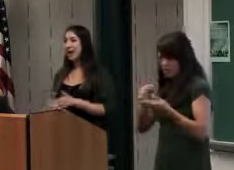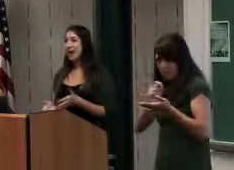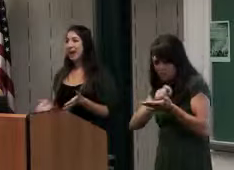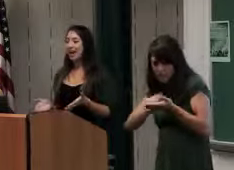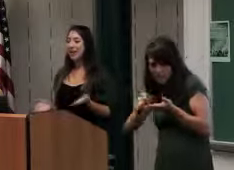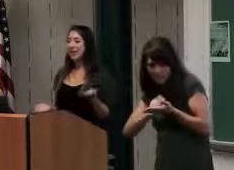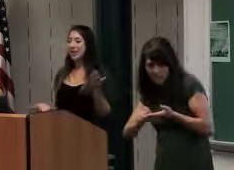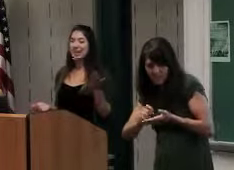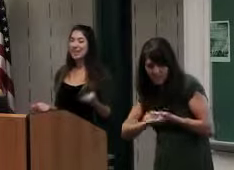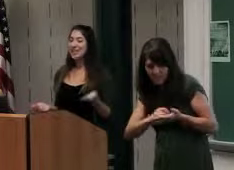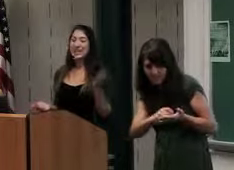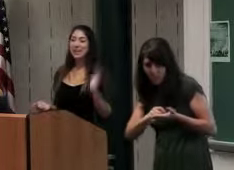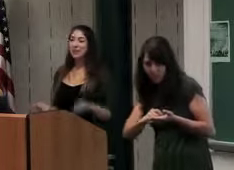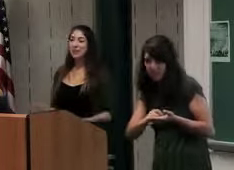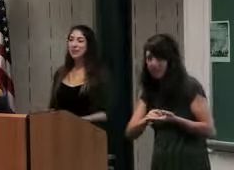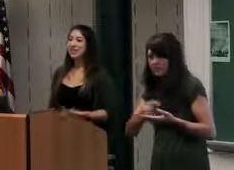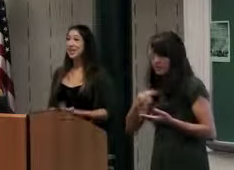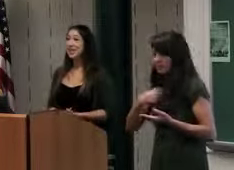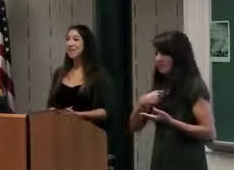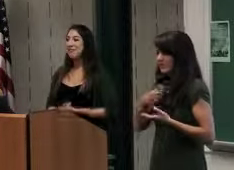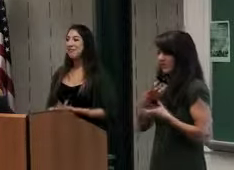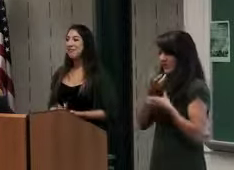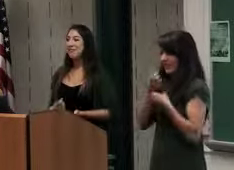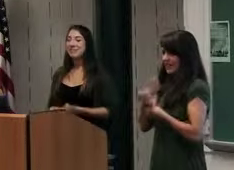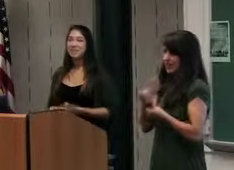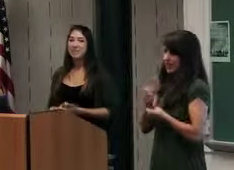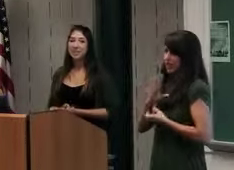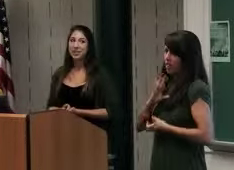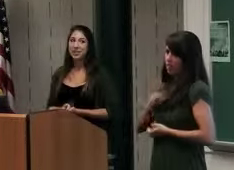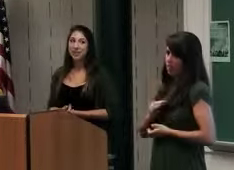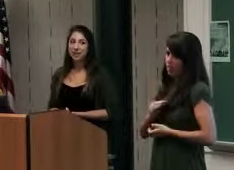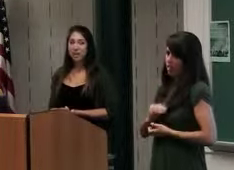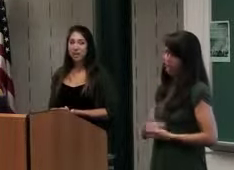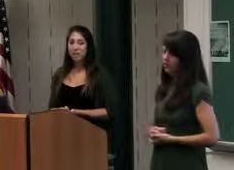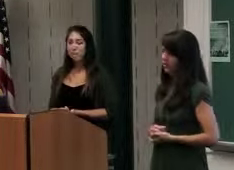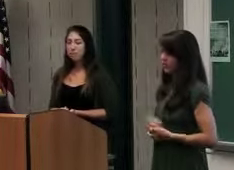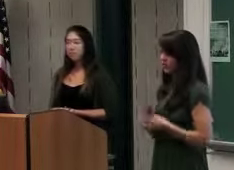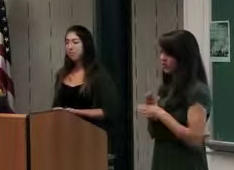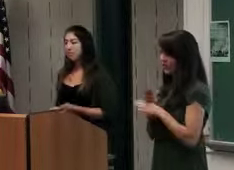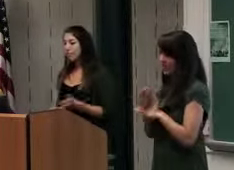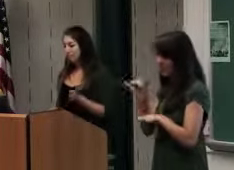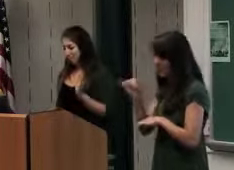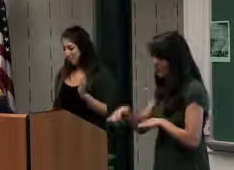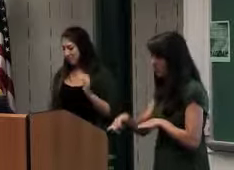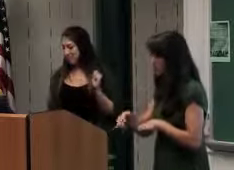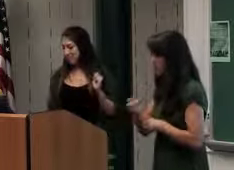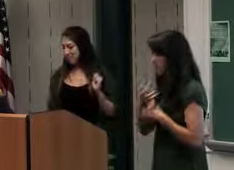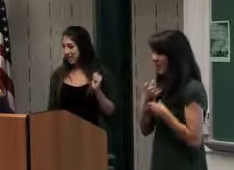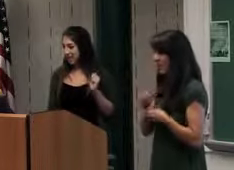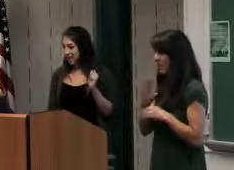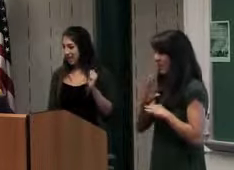confidence away, and I couldn't interpret to save my life after she started writing things down.